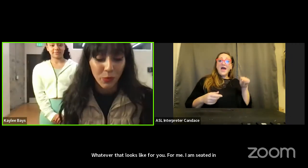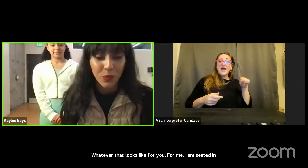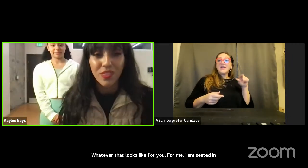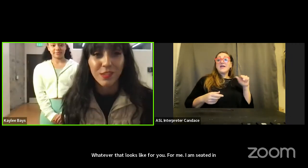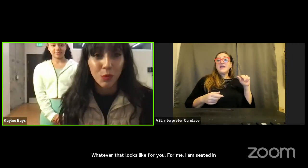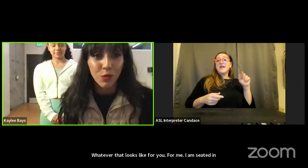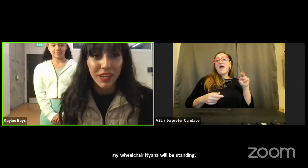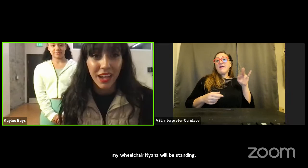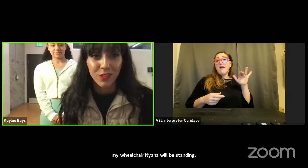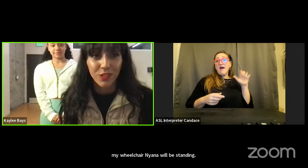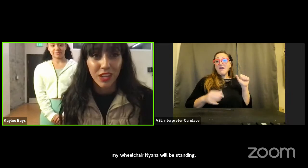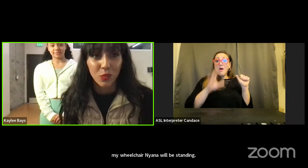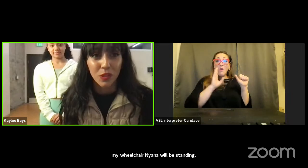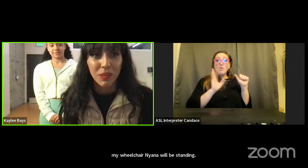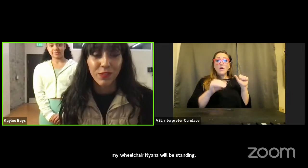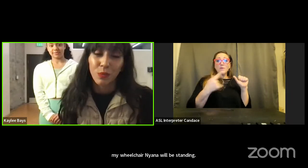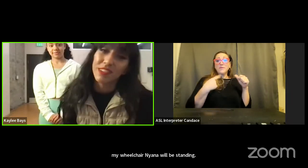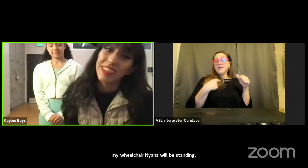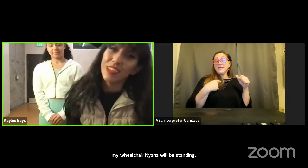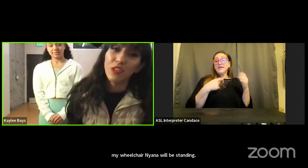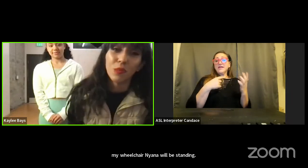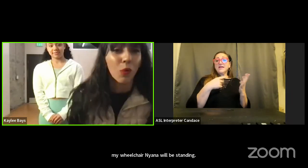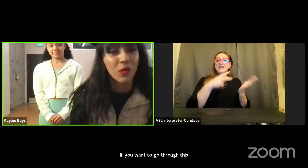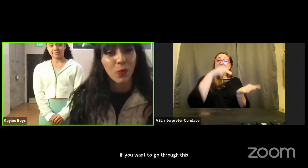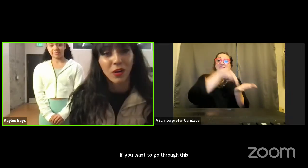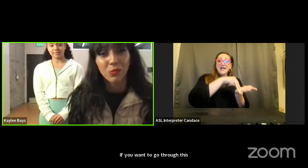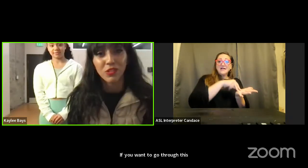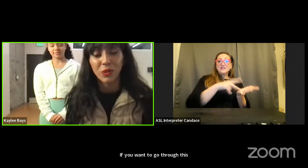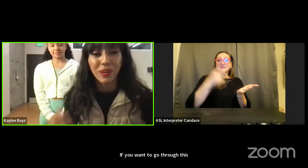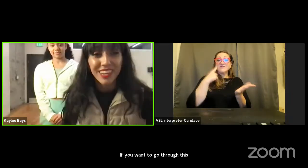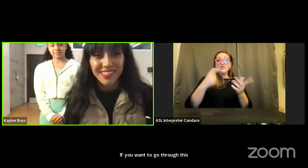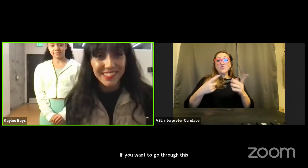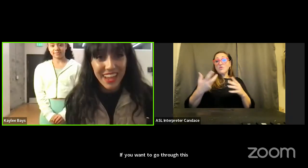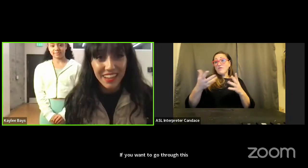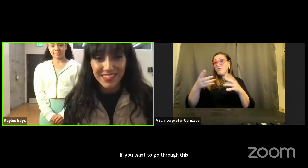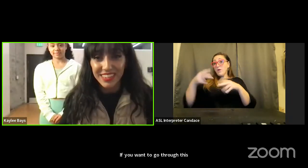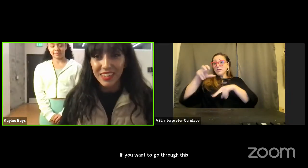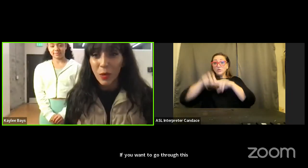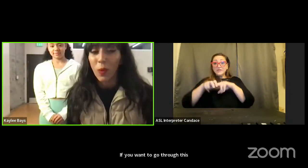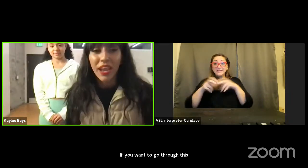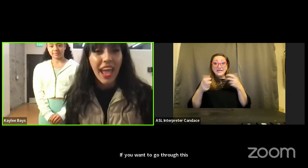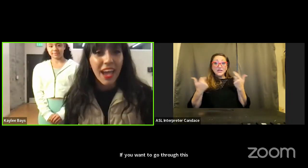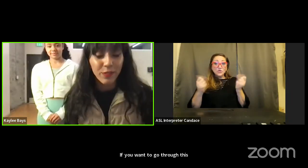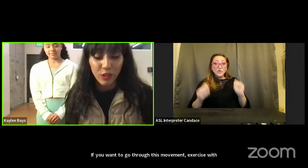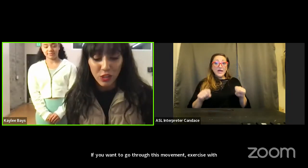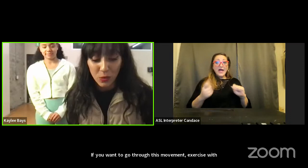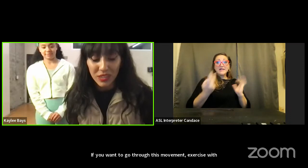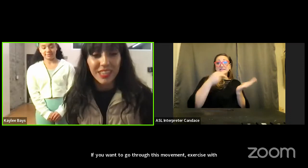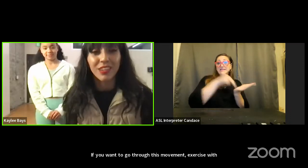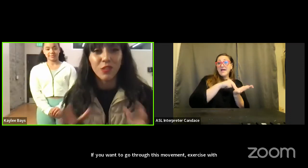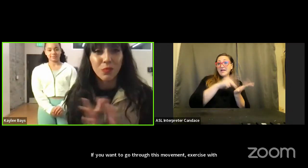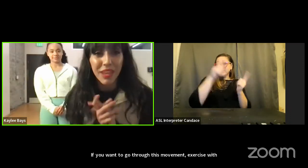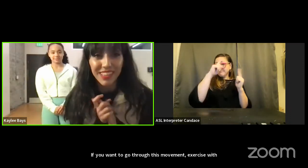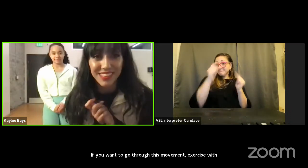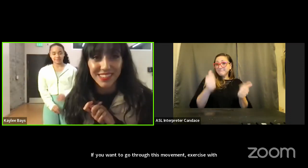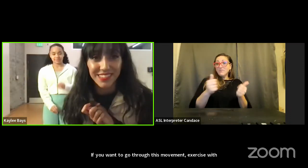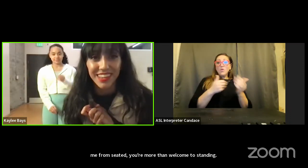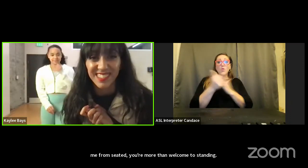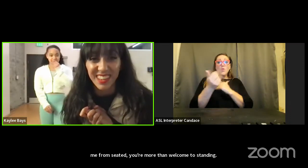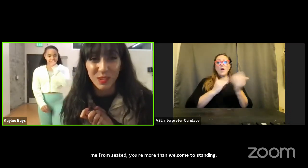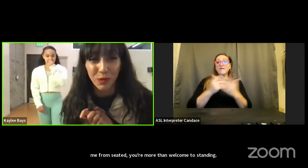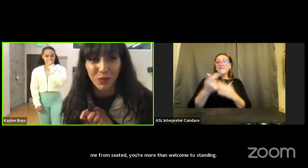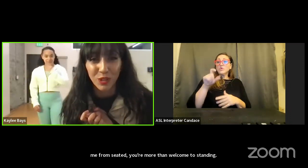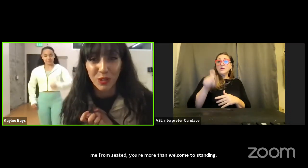go through this movement exercise with me from seated, you're more than welcome to. Standing, whatever you need to make